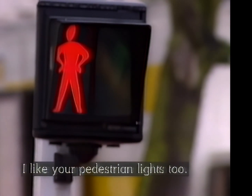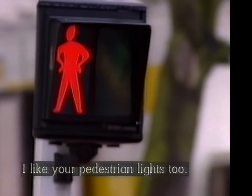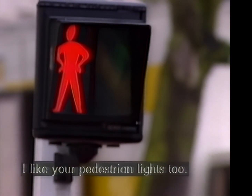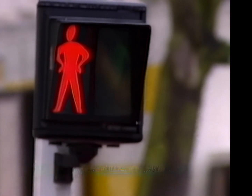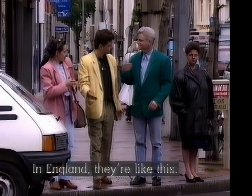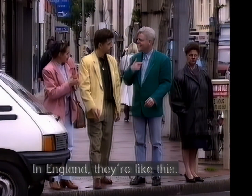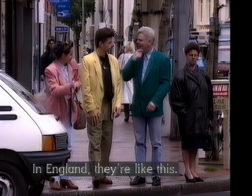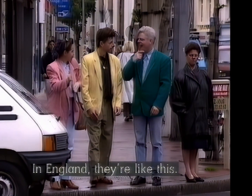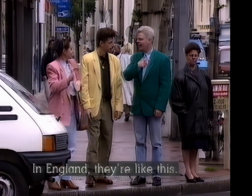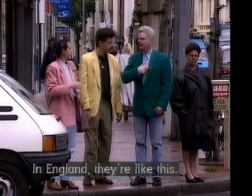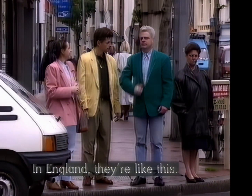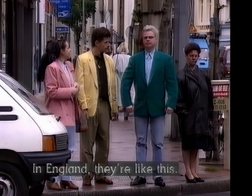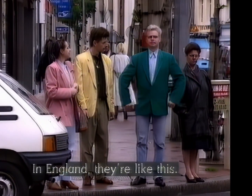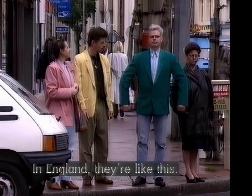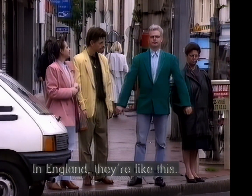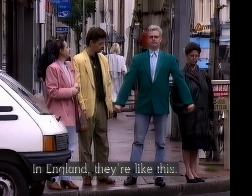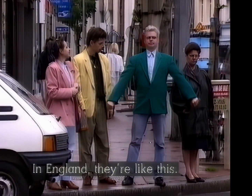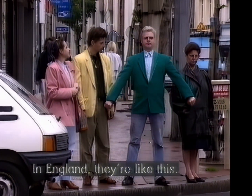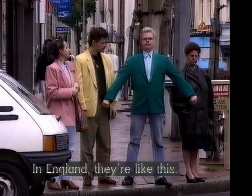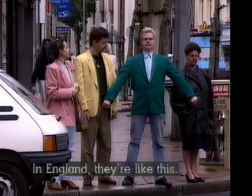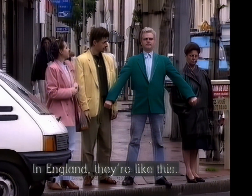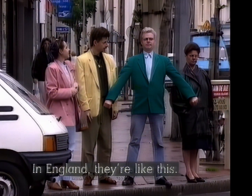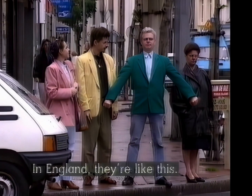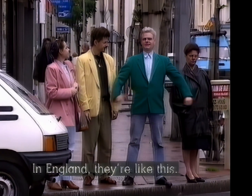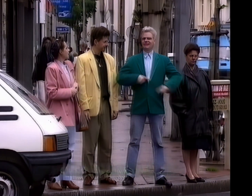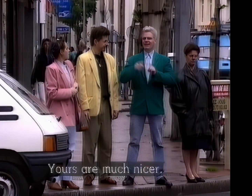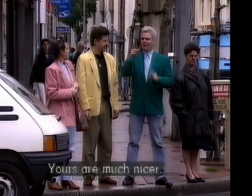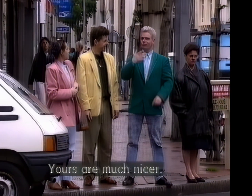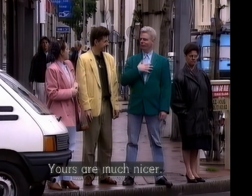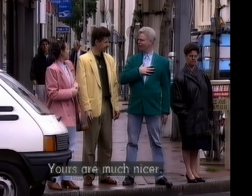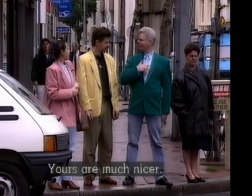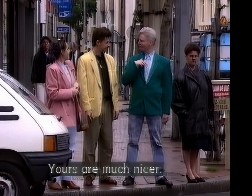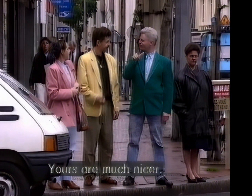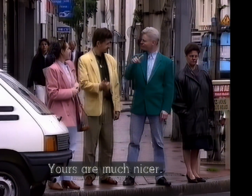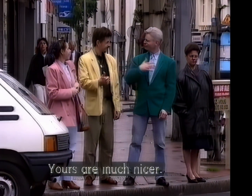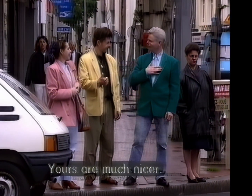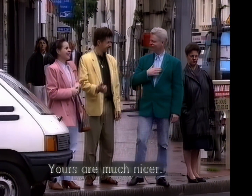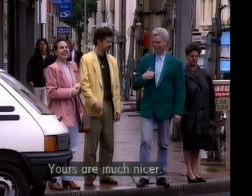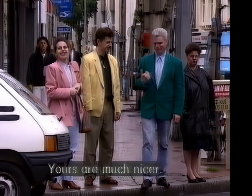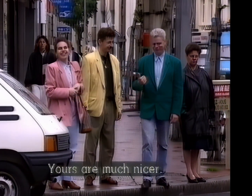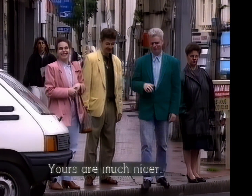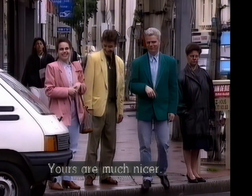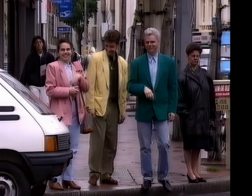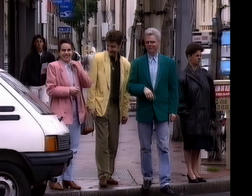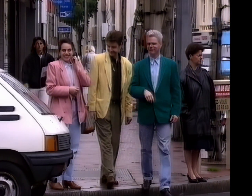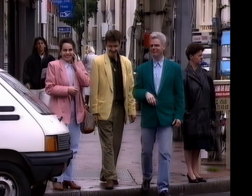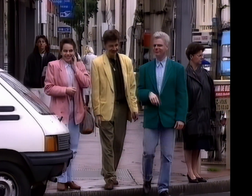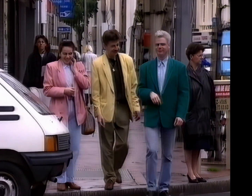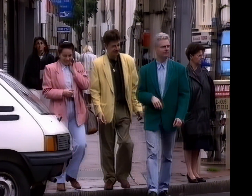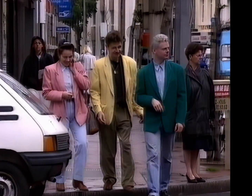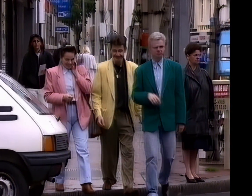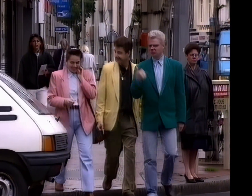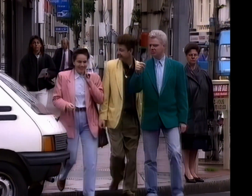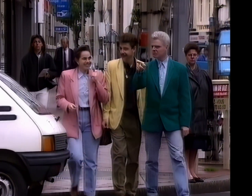lights too. That's In right. England they're like this, and I like the ones you have. They're very much nicer.